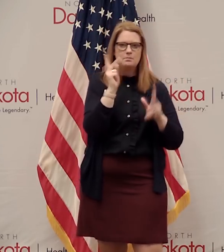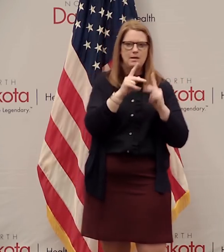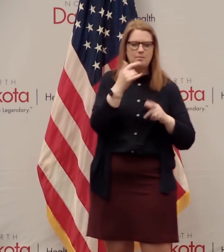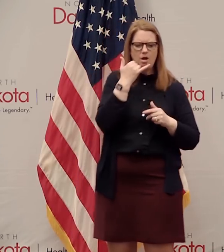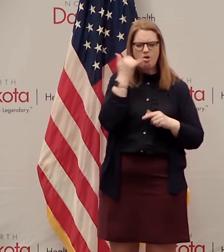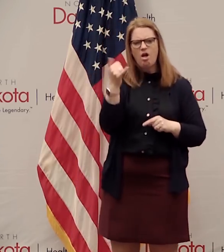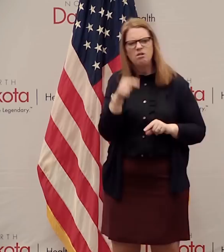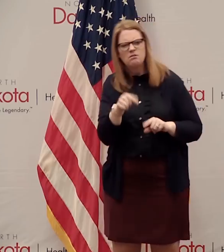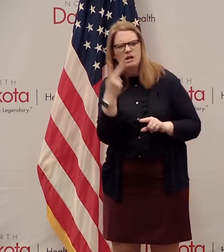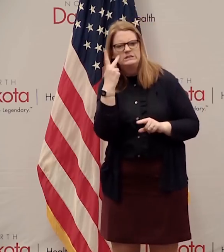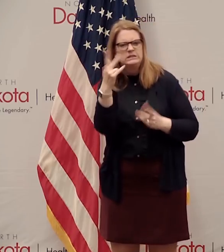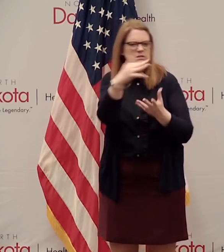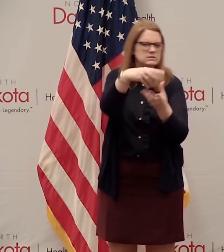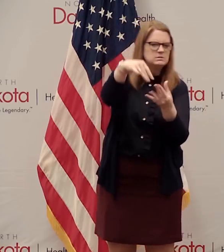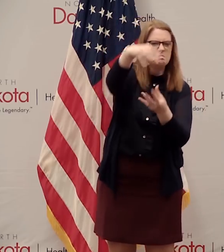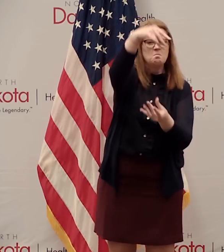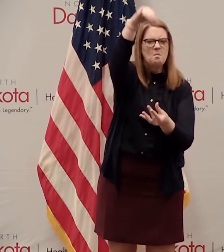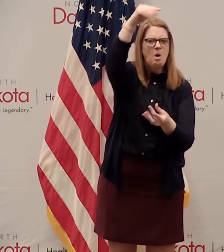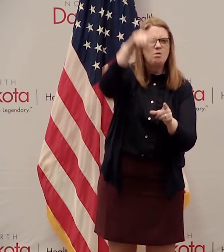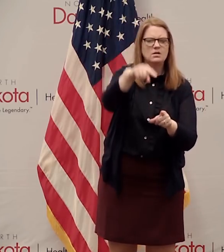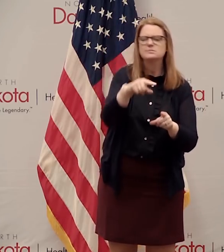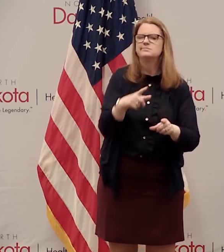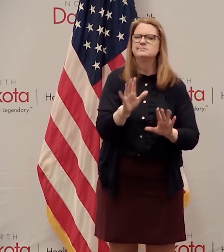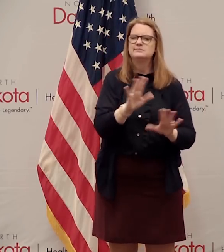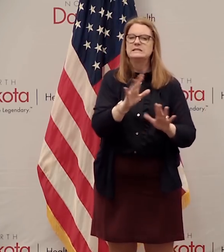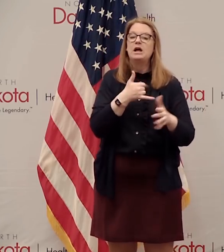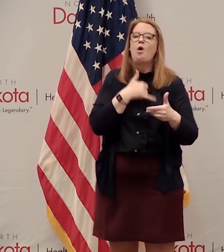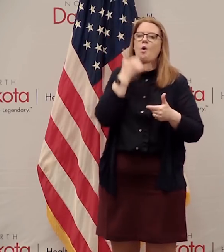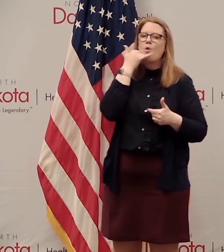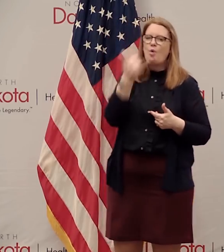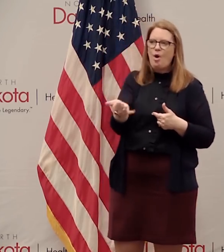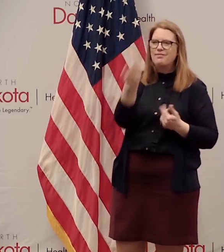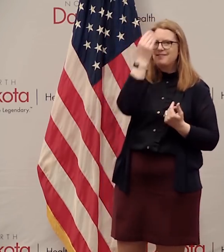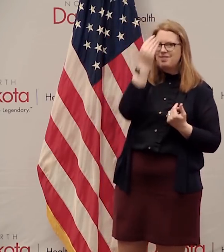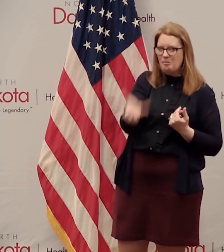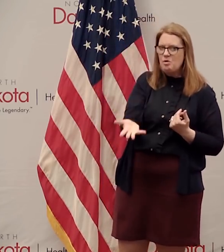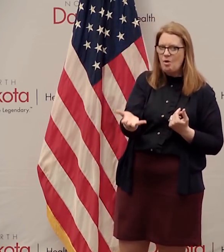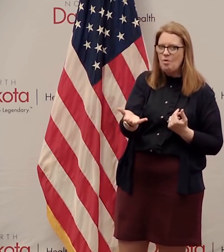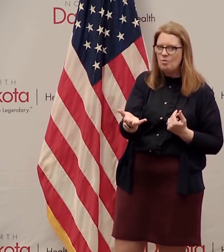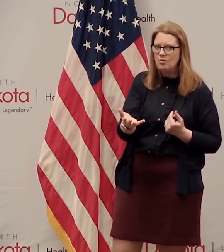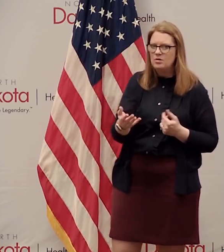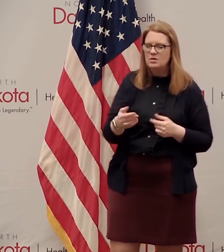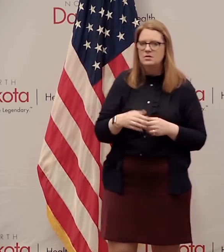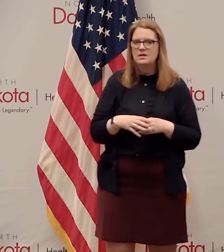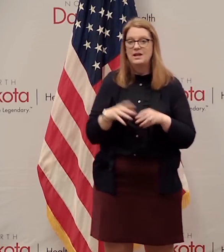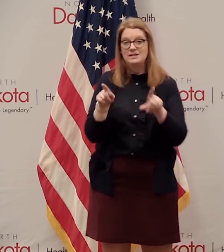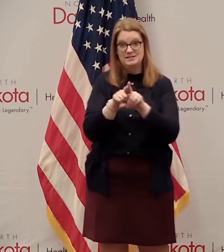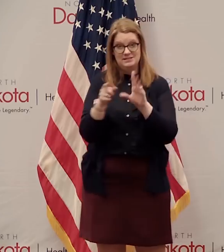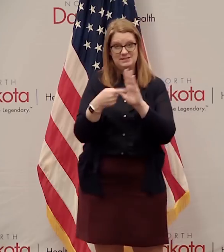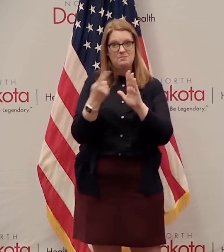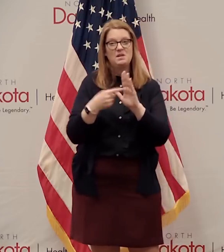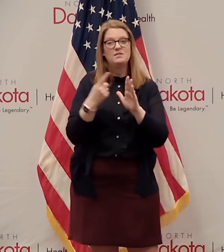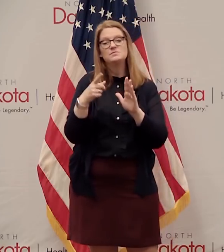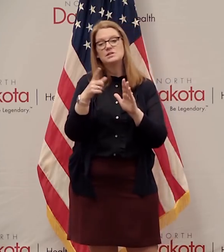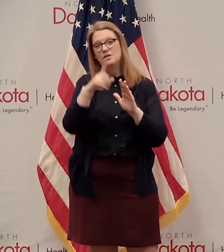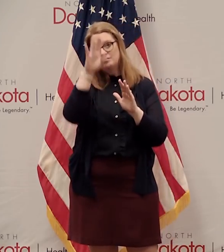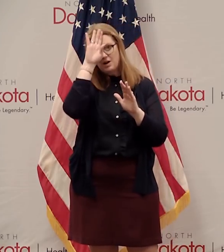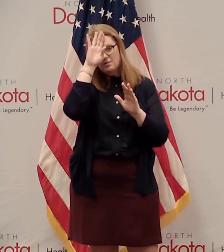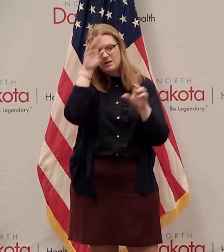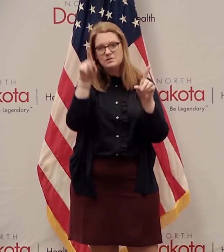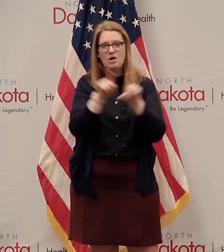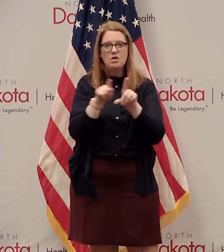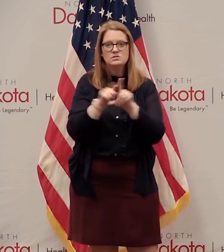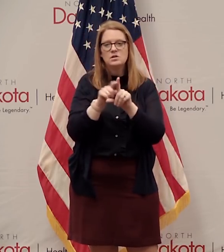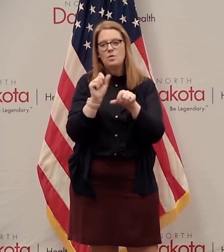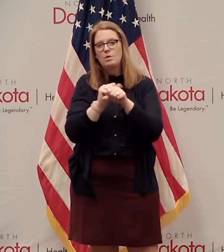make sure that the volunteer fire folks who are busy, often also doubling as EMS help, aren't or that